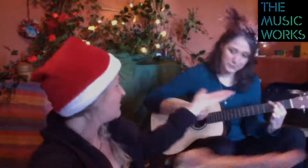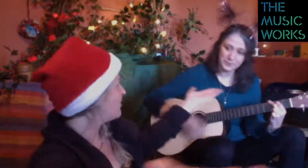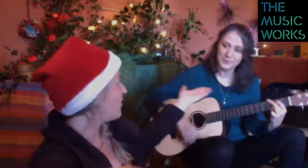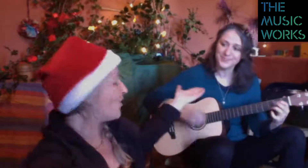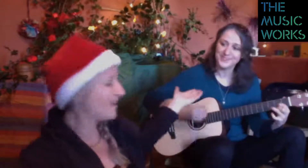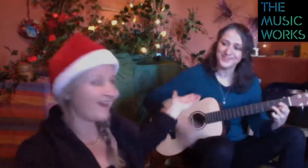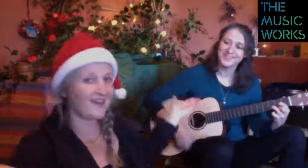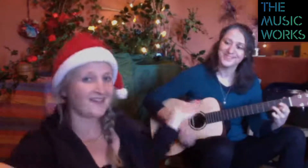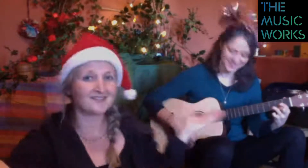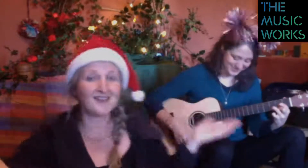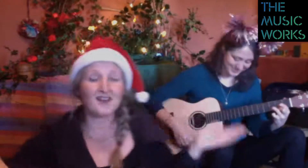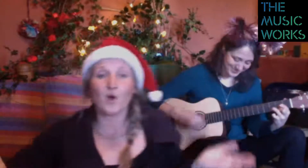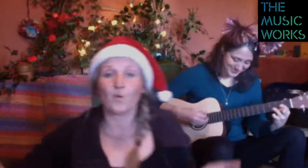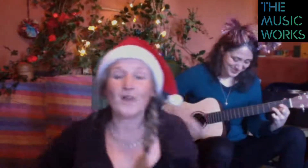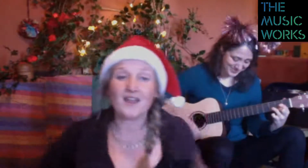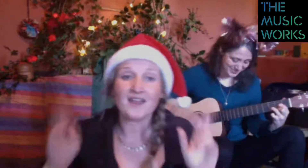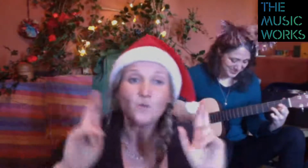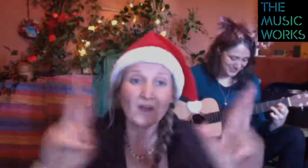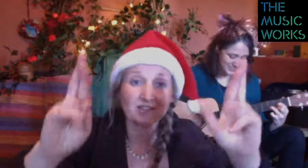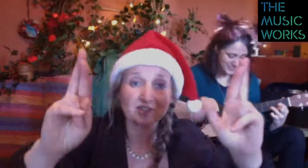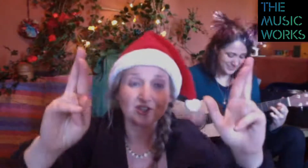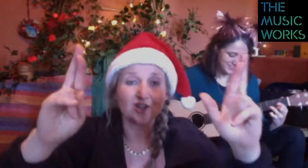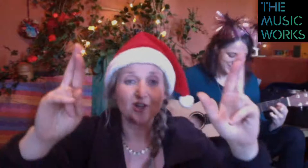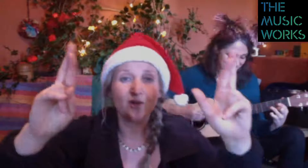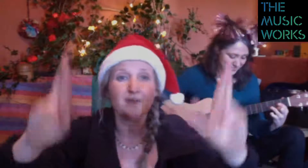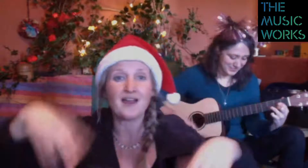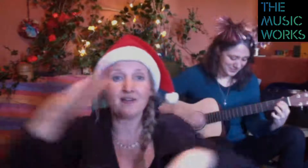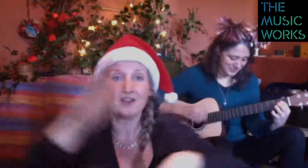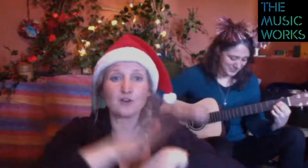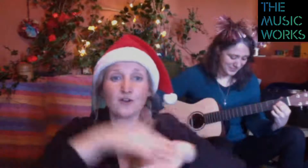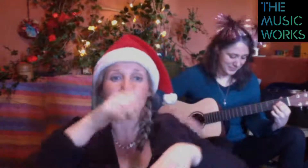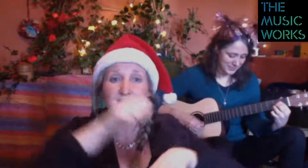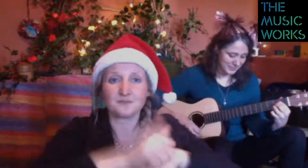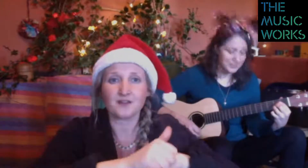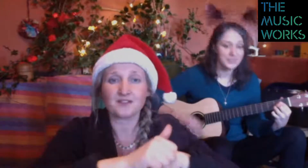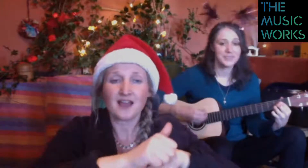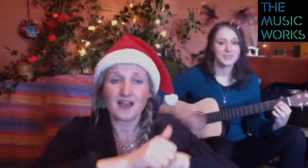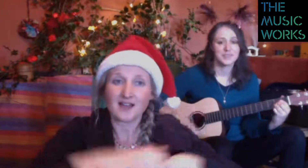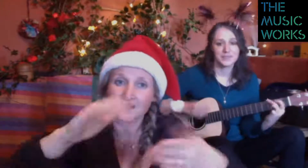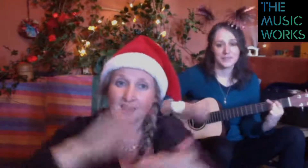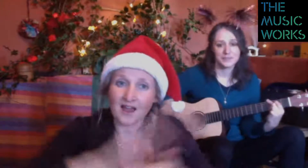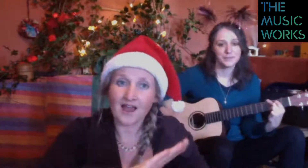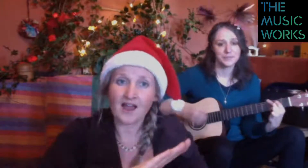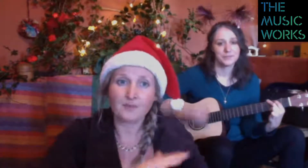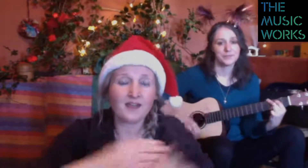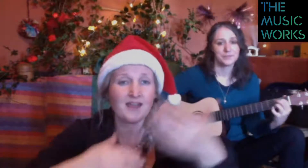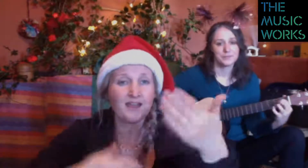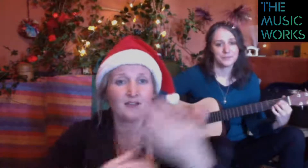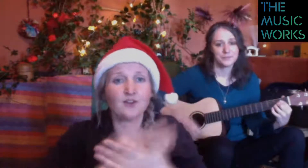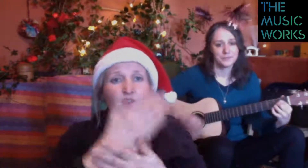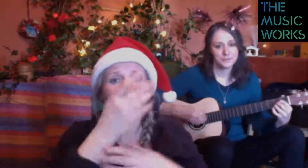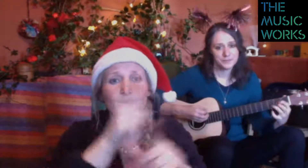your kin. We wish you a Merry Christmas and a Happy New